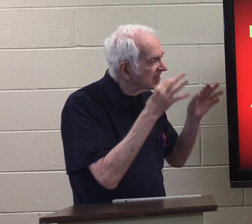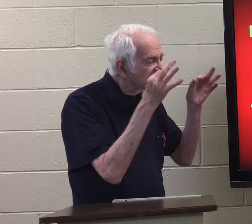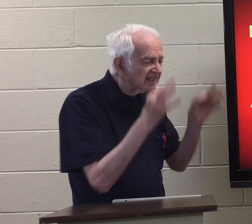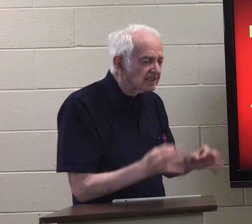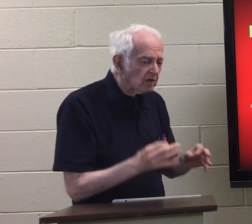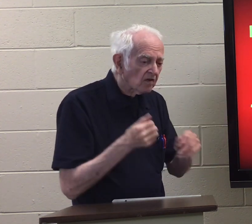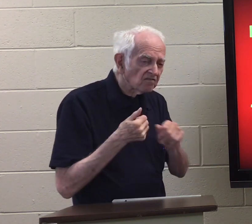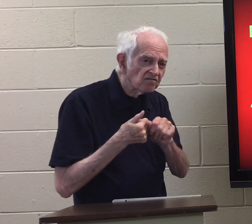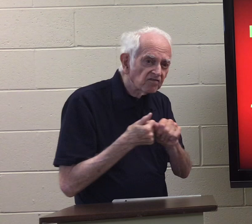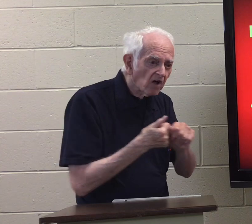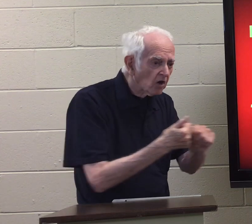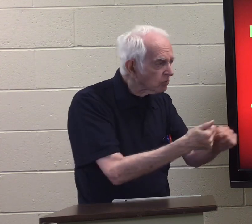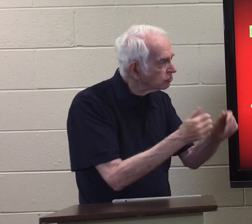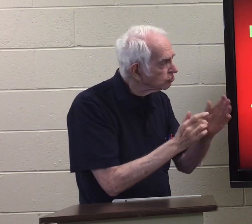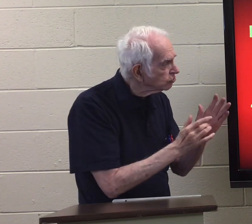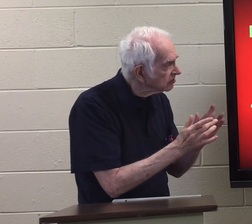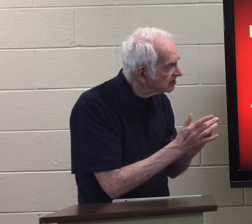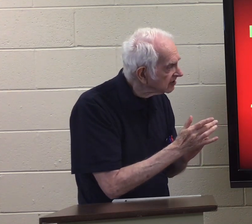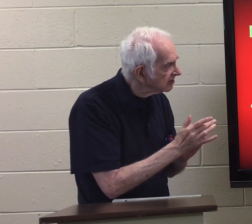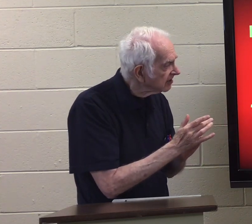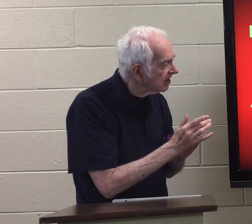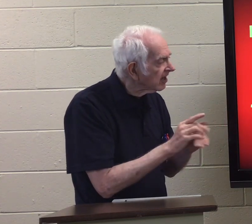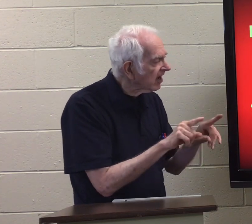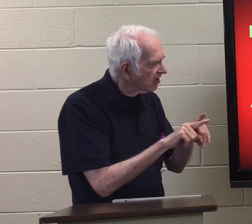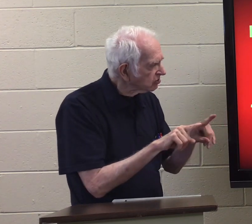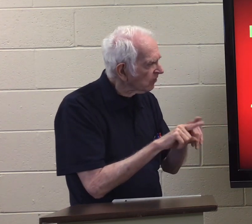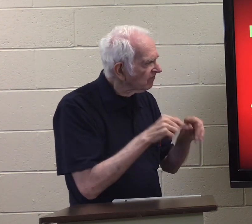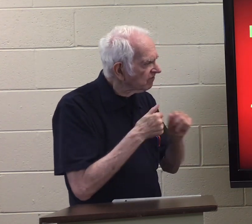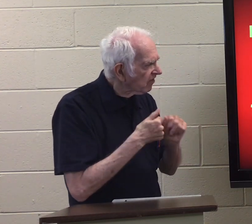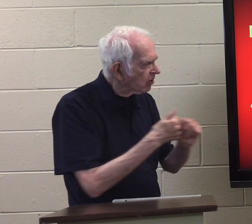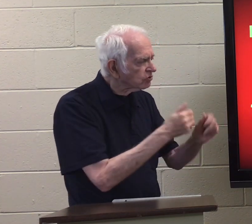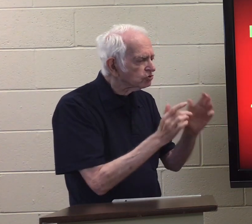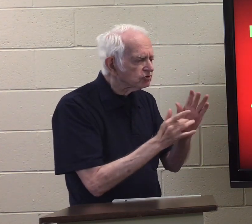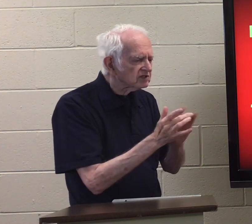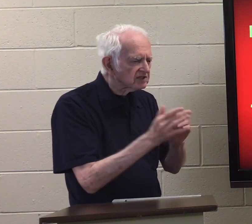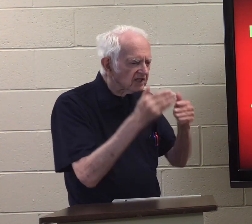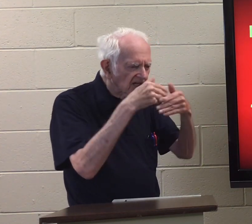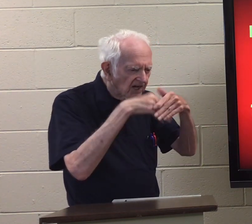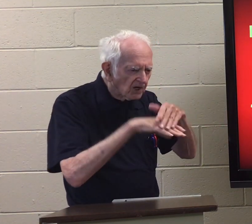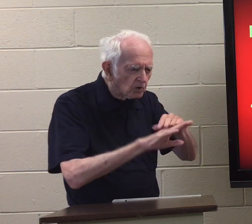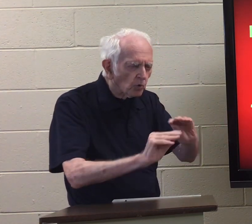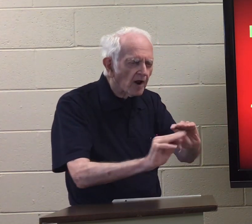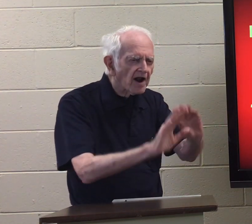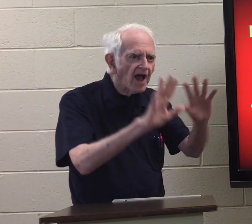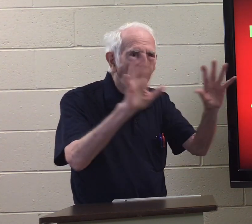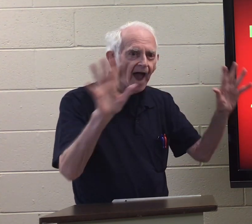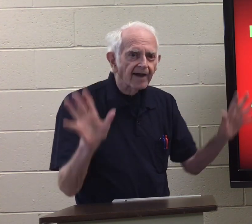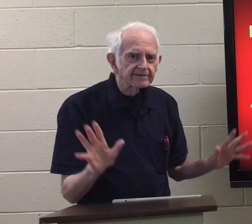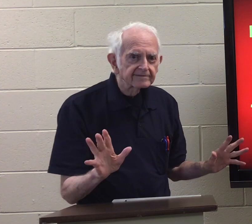People who decide to follow Jesus also follow Jesus into the light.